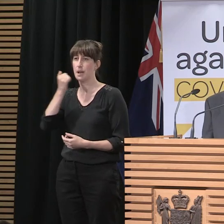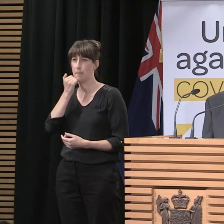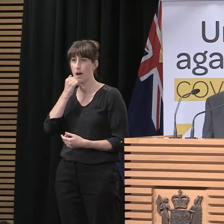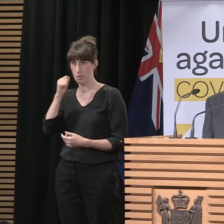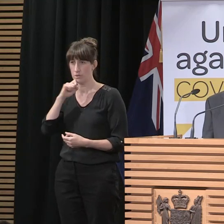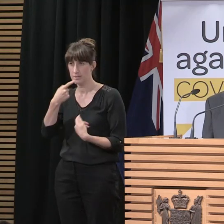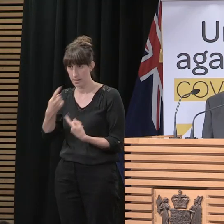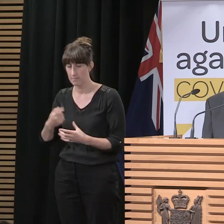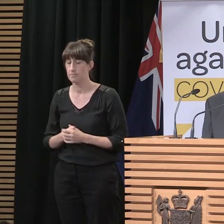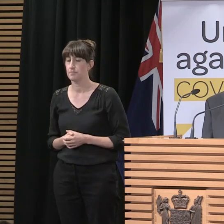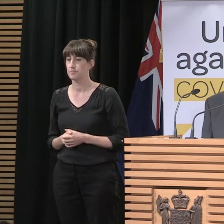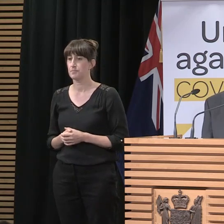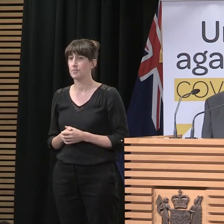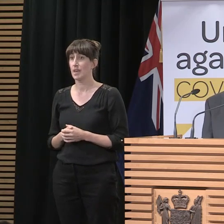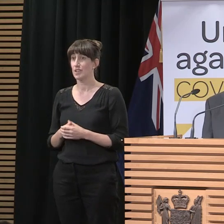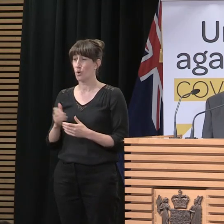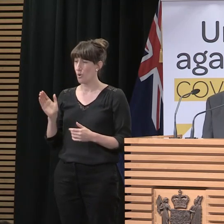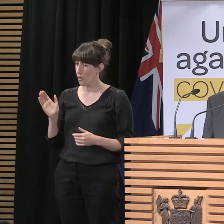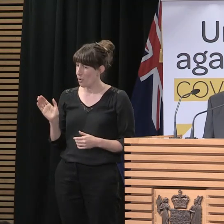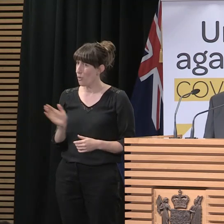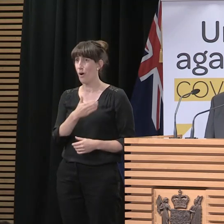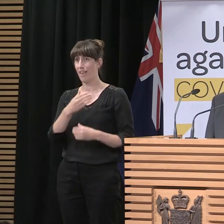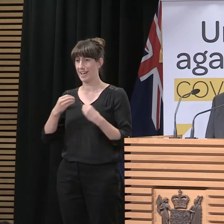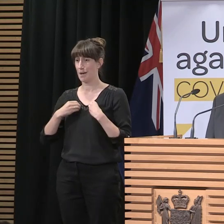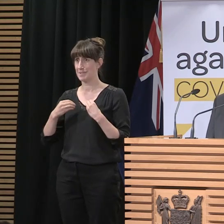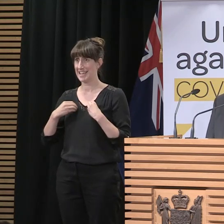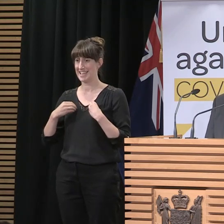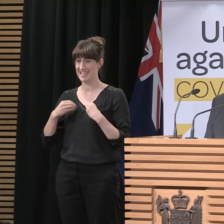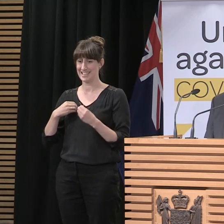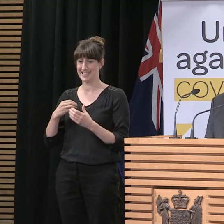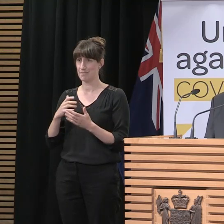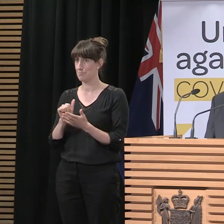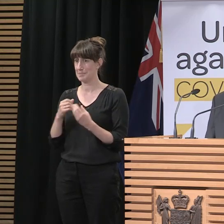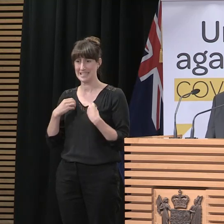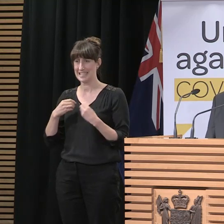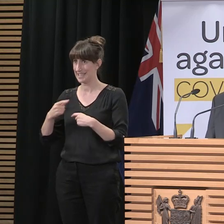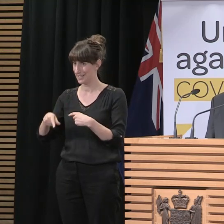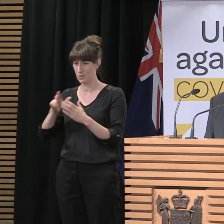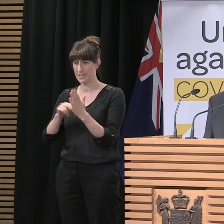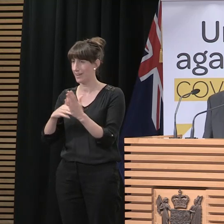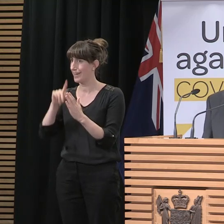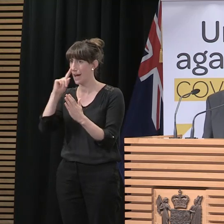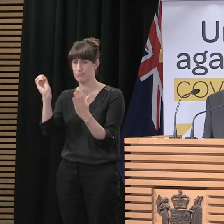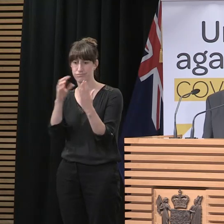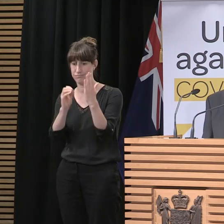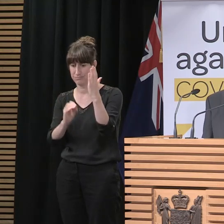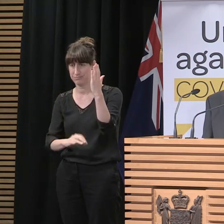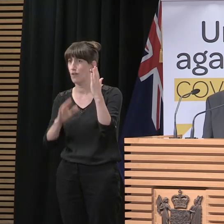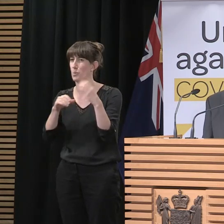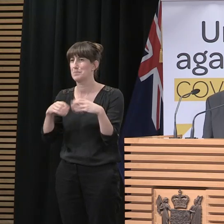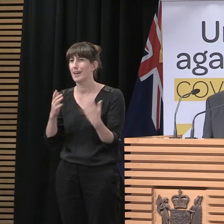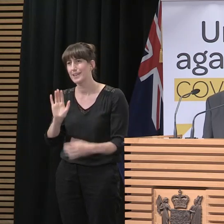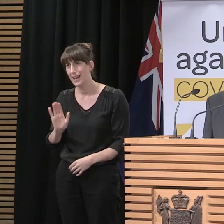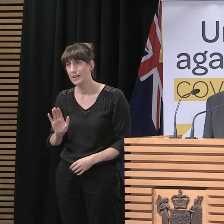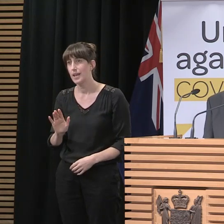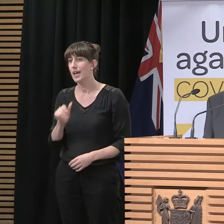won't be able to list every firm in the nation. My suggestion, however, is if that you are in doubt about whether you are an essential service,